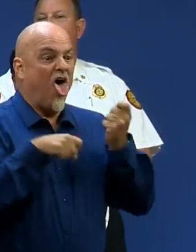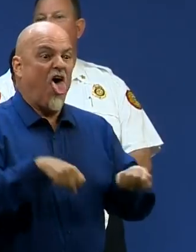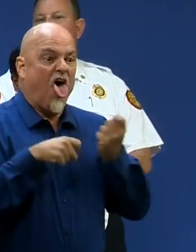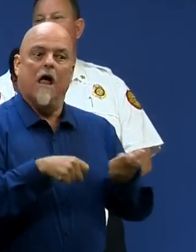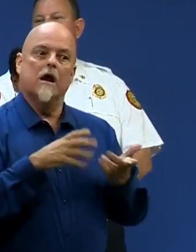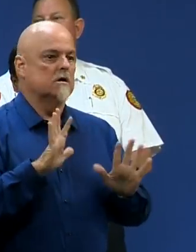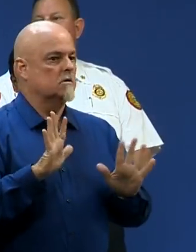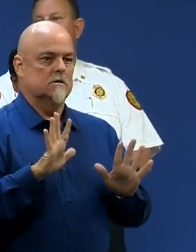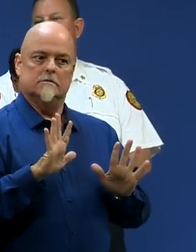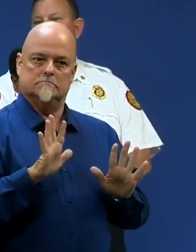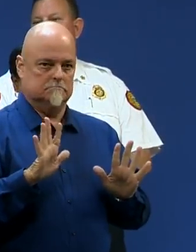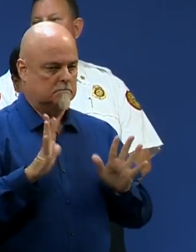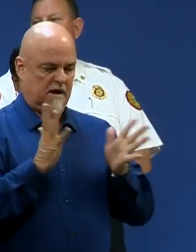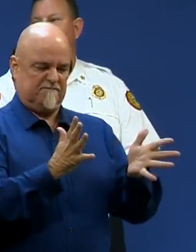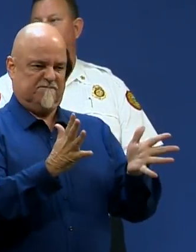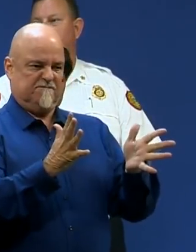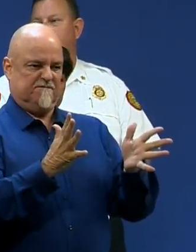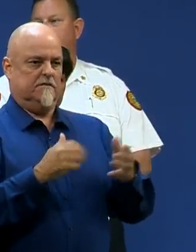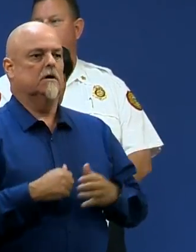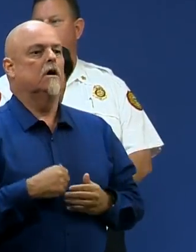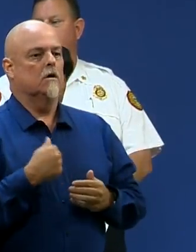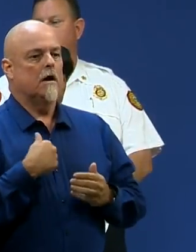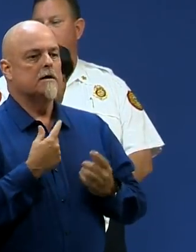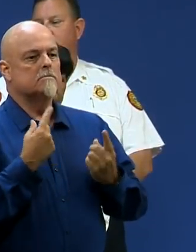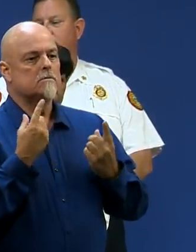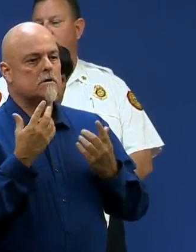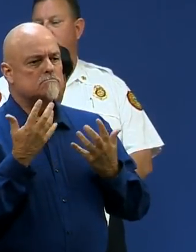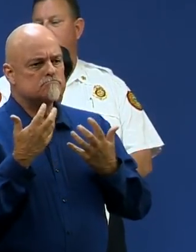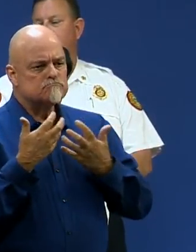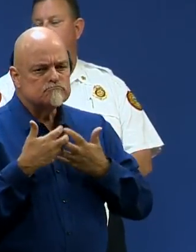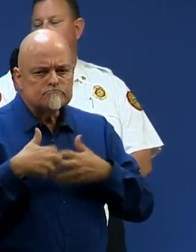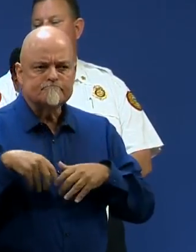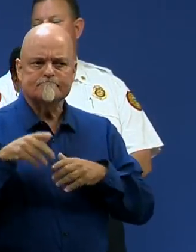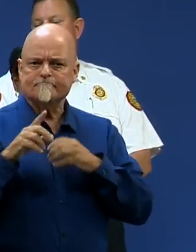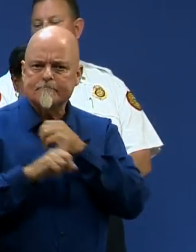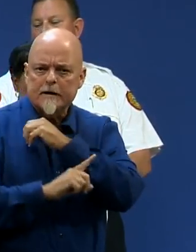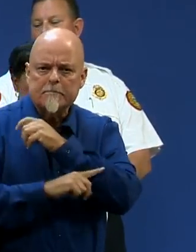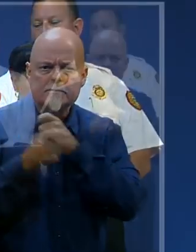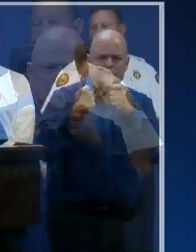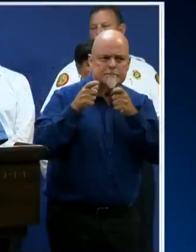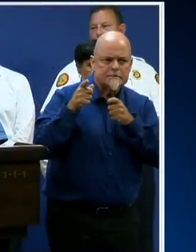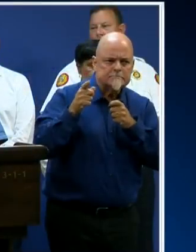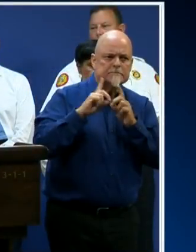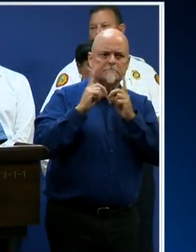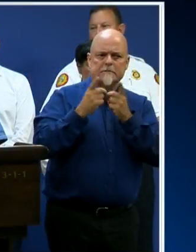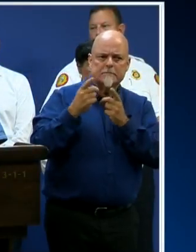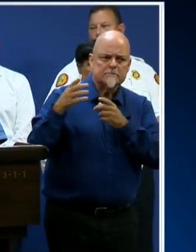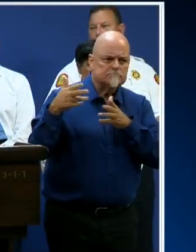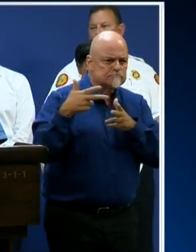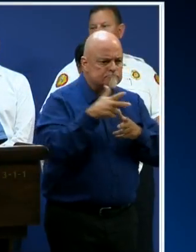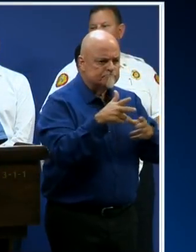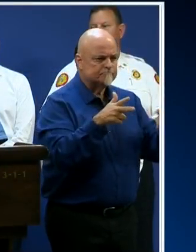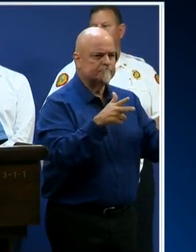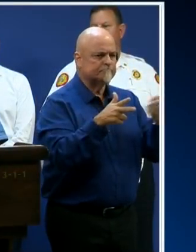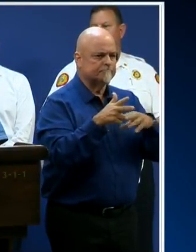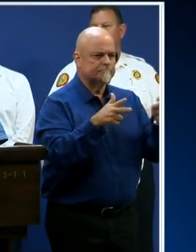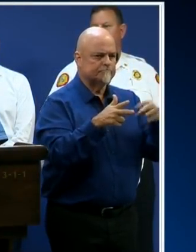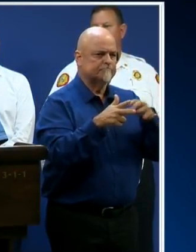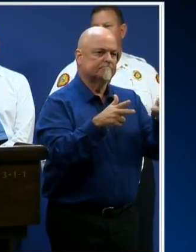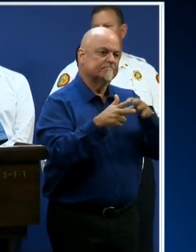continue to collect bulky waste, continue, know, collect garbage and bulky waste,